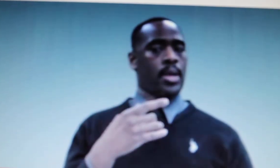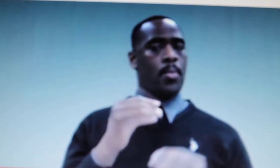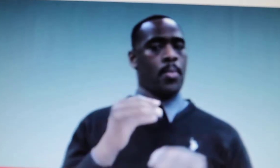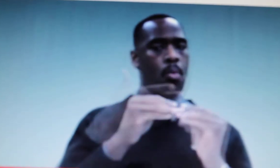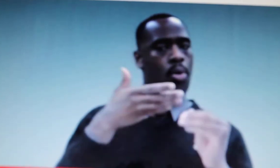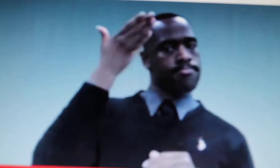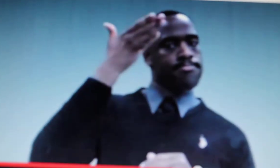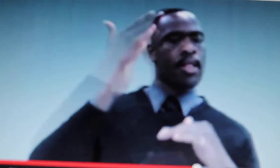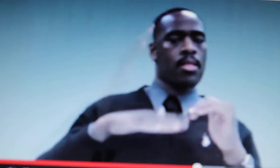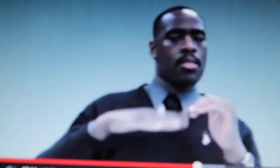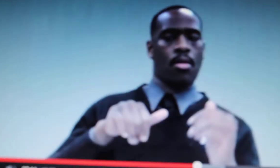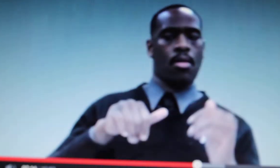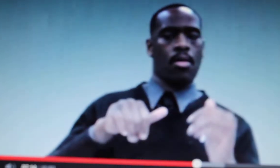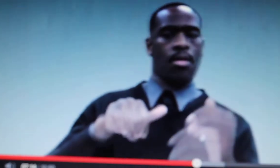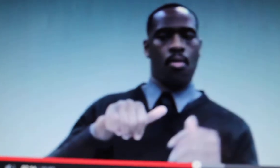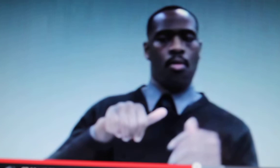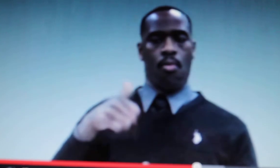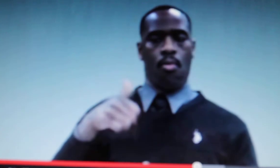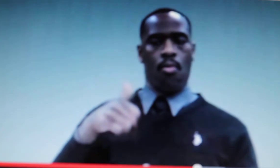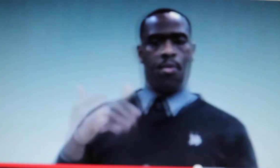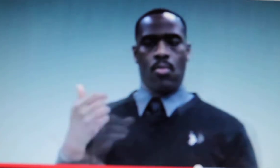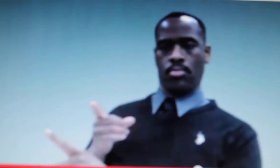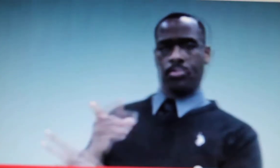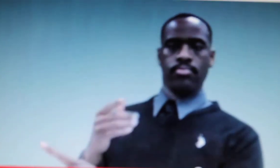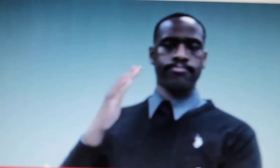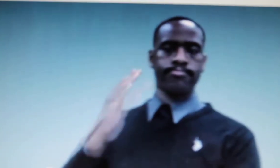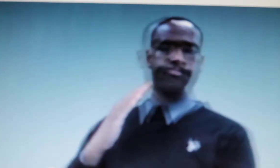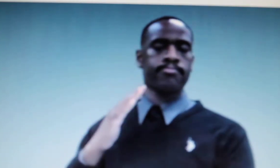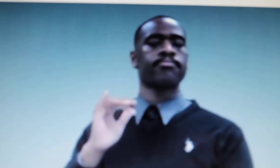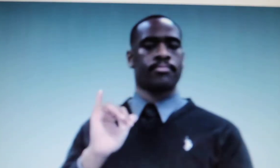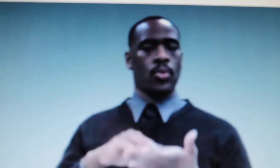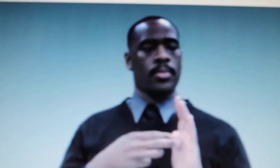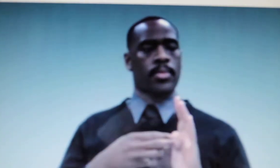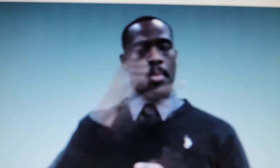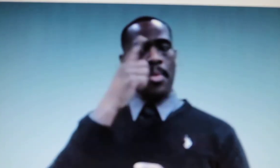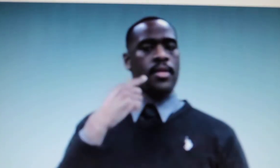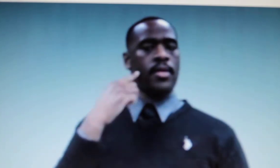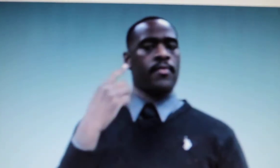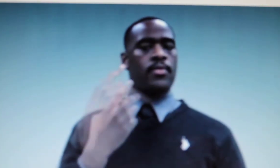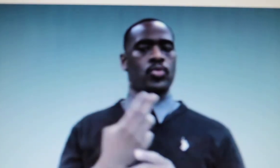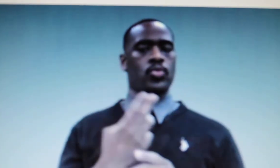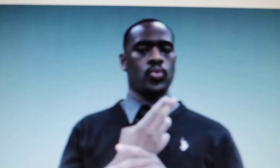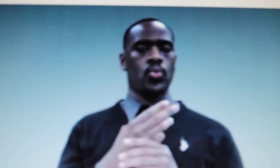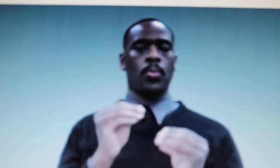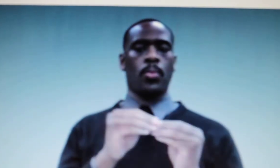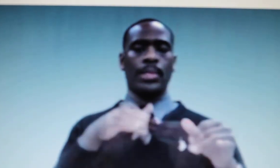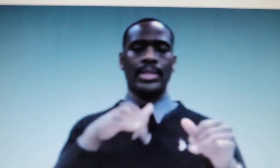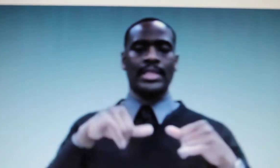deaf signers tend to sign closer to the forehead, while white deaf signers tend to sign closer to the chin.